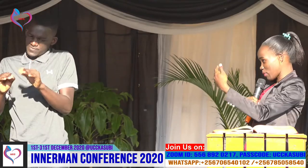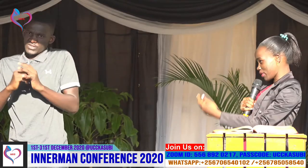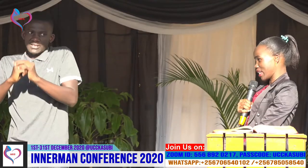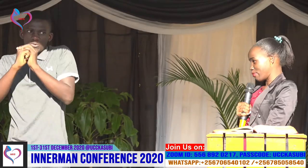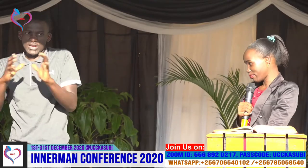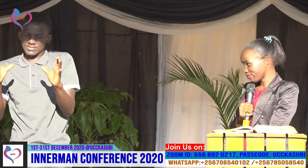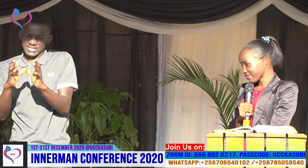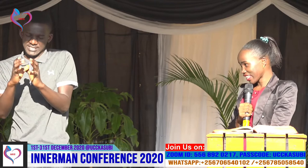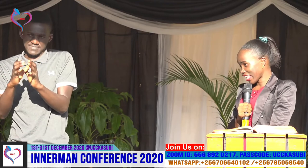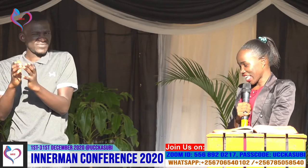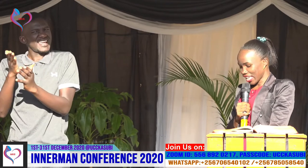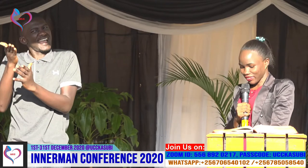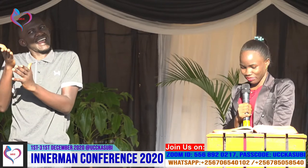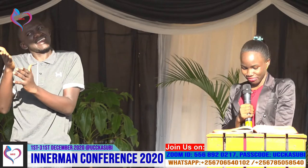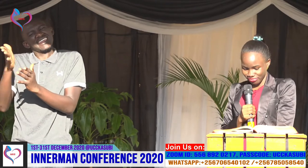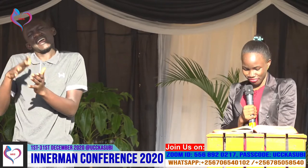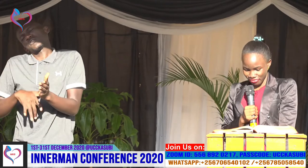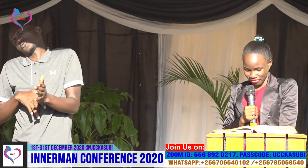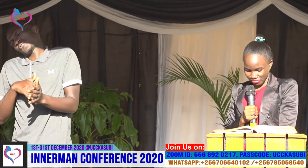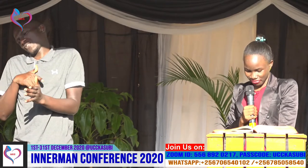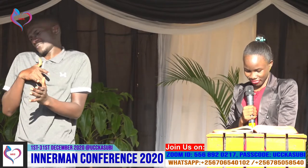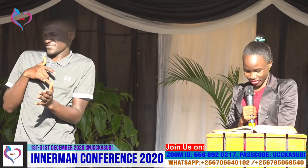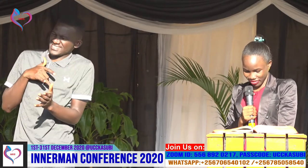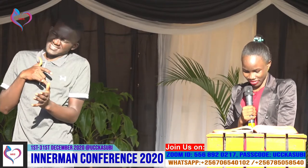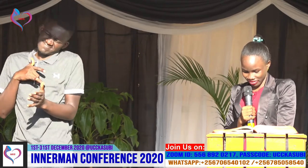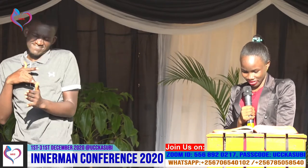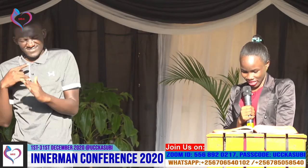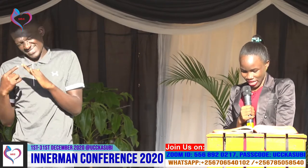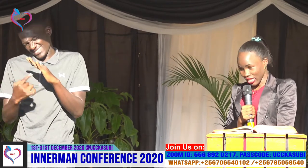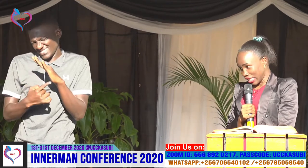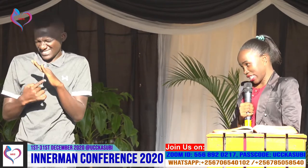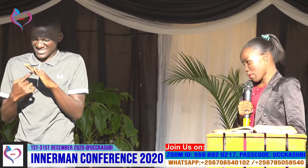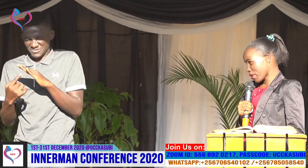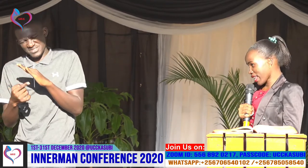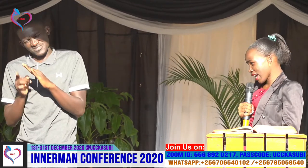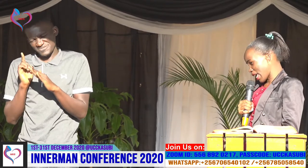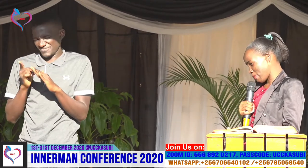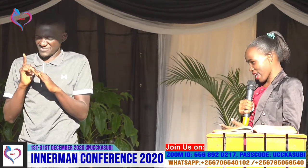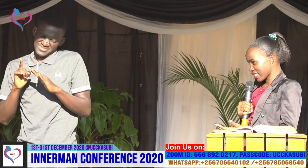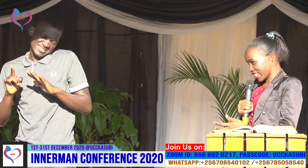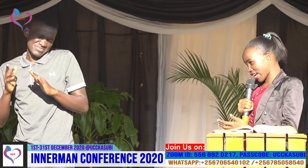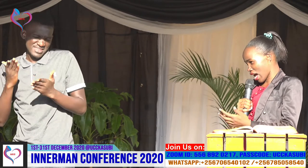mu worship team. And there I felt that the condition was conducive. Nempuli.